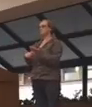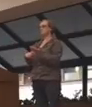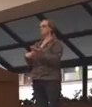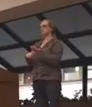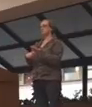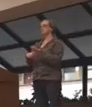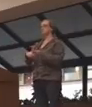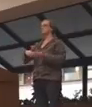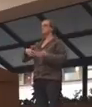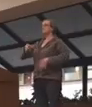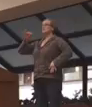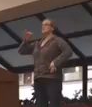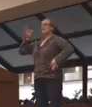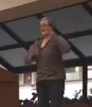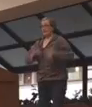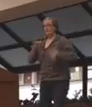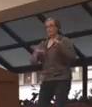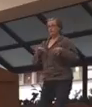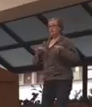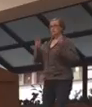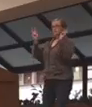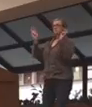these honest discussions,